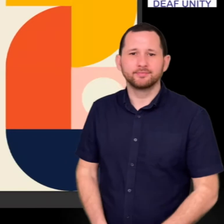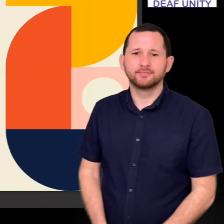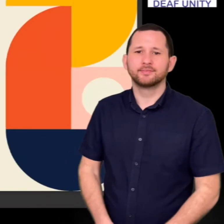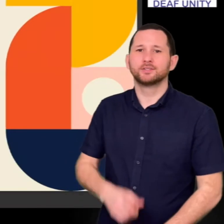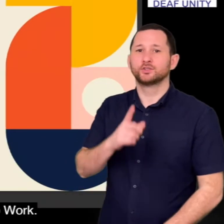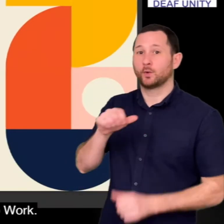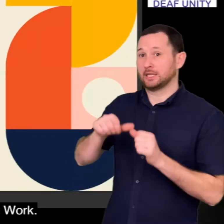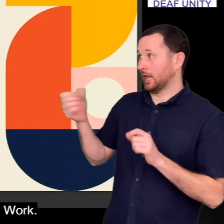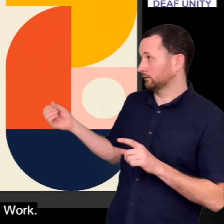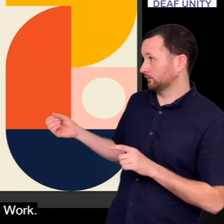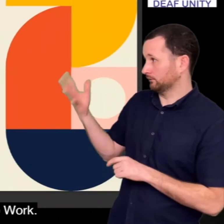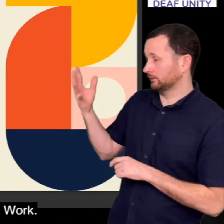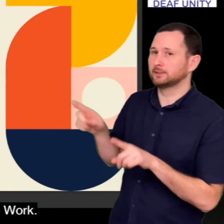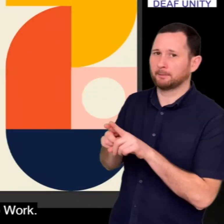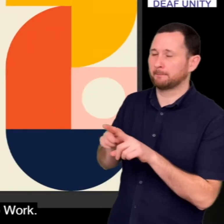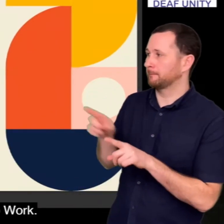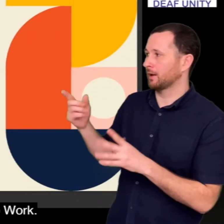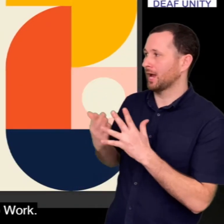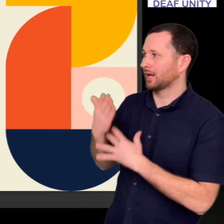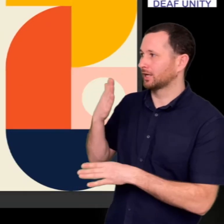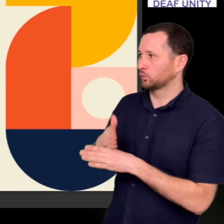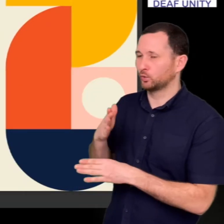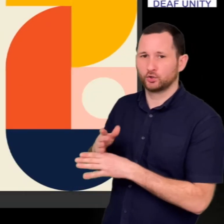Again, another slide about Access to Work.